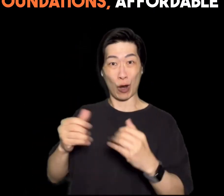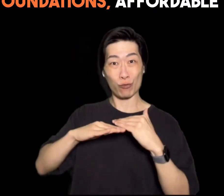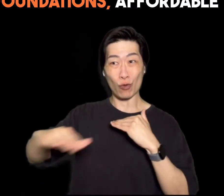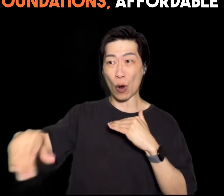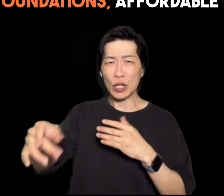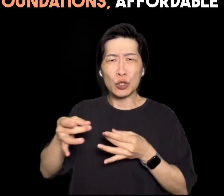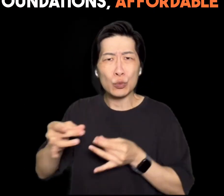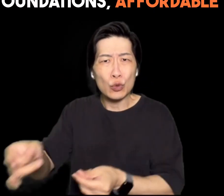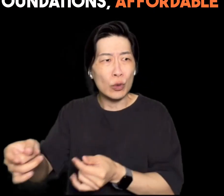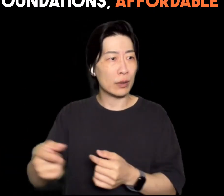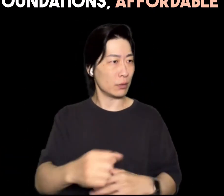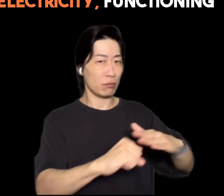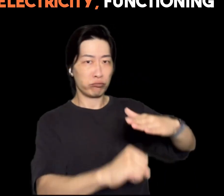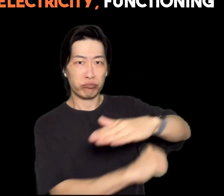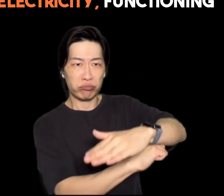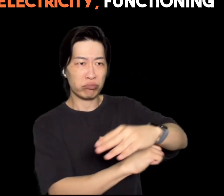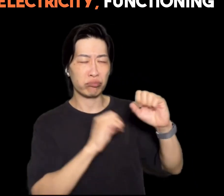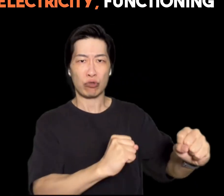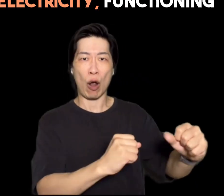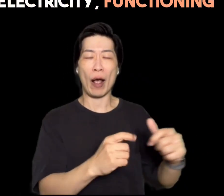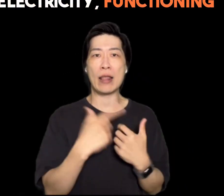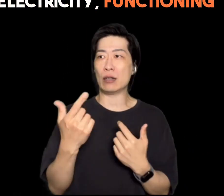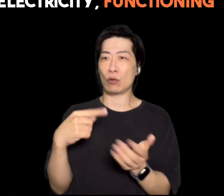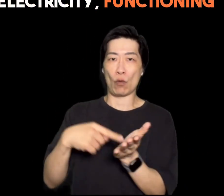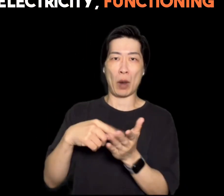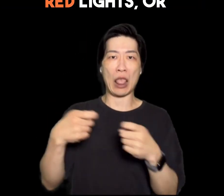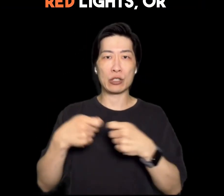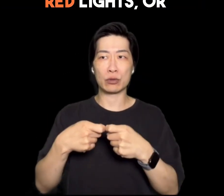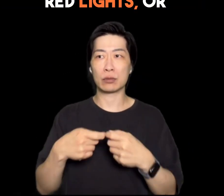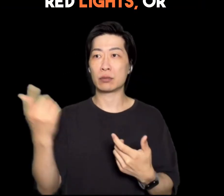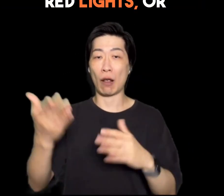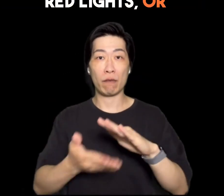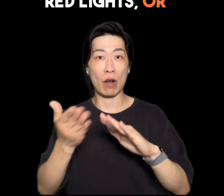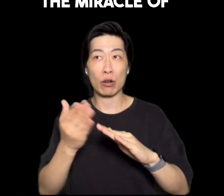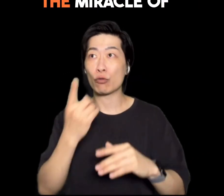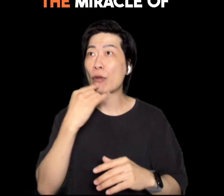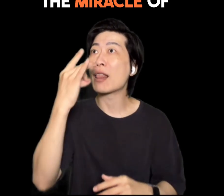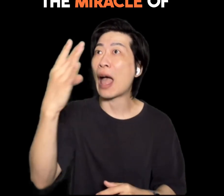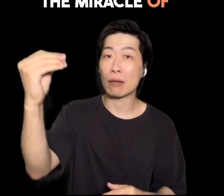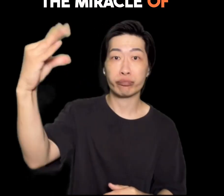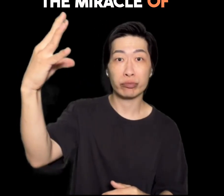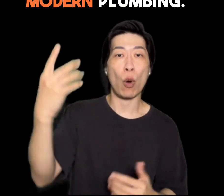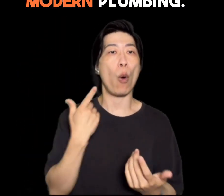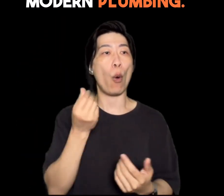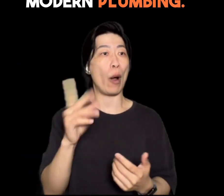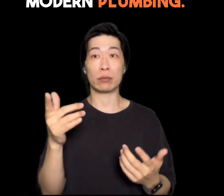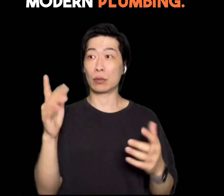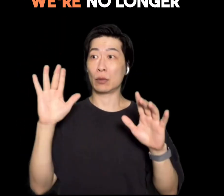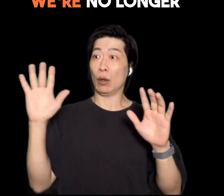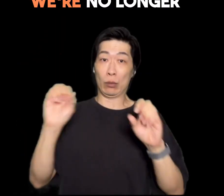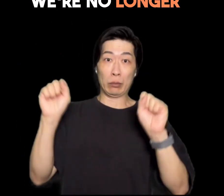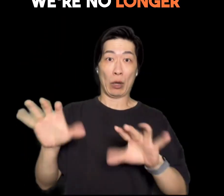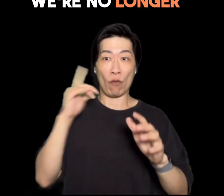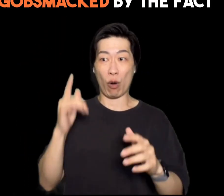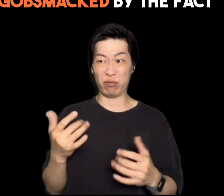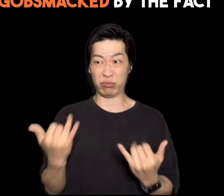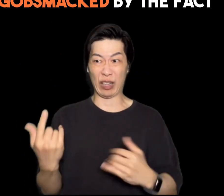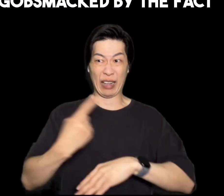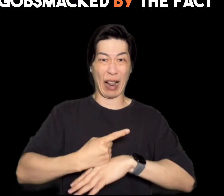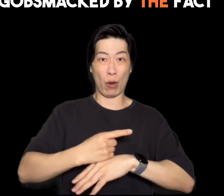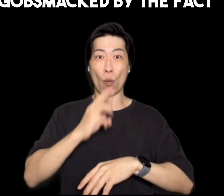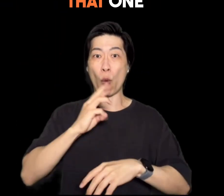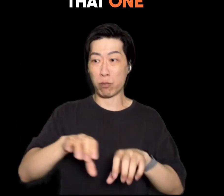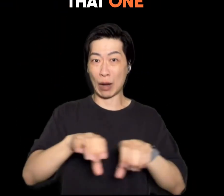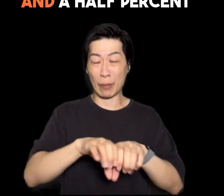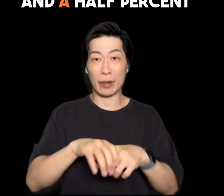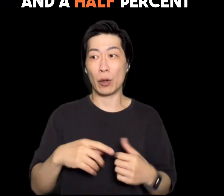sturdy foundations, affordable electricity, functioning red lights, or the miracle of modern plumbing. We're no longer gobsmacked